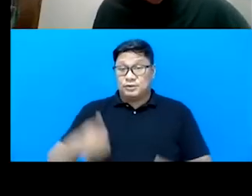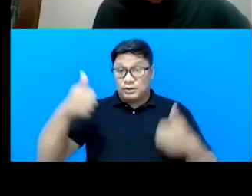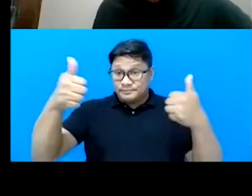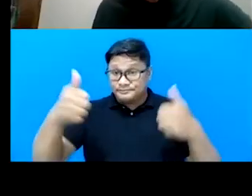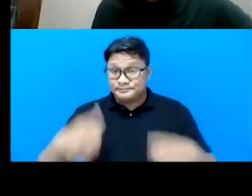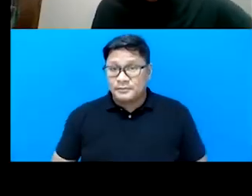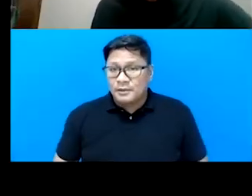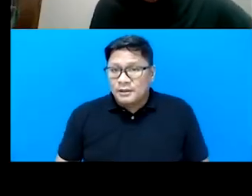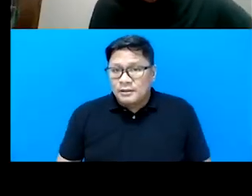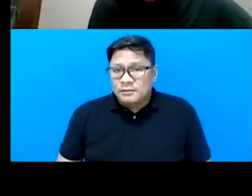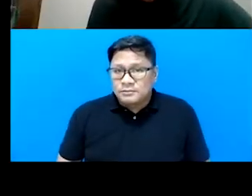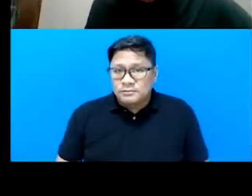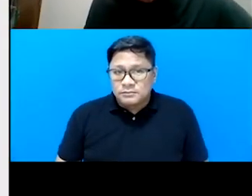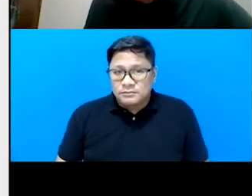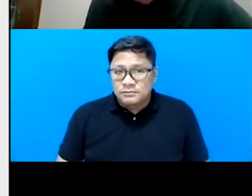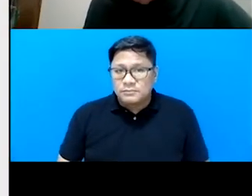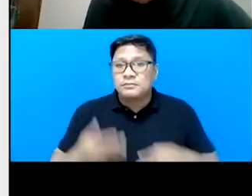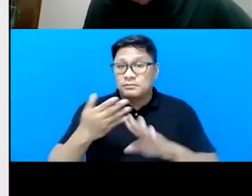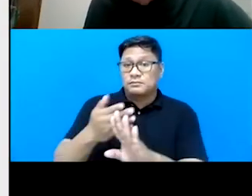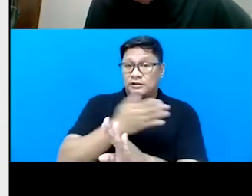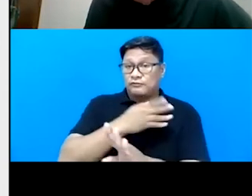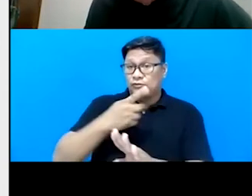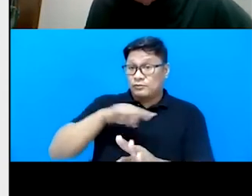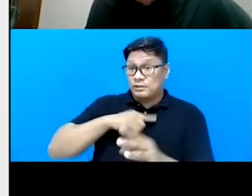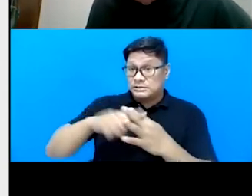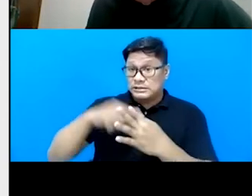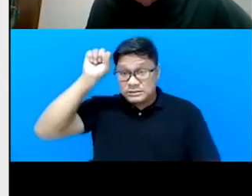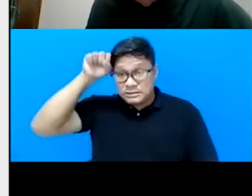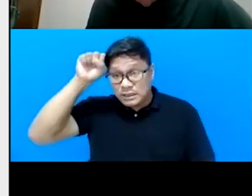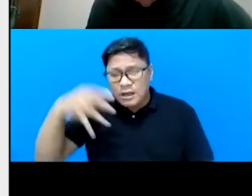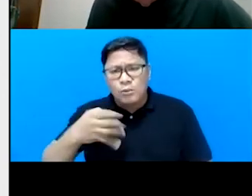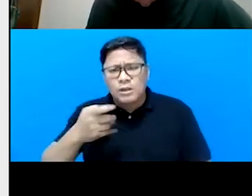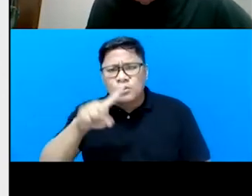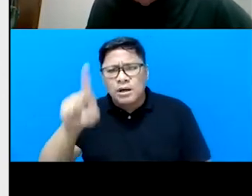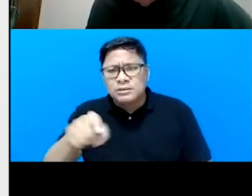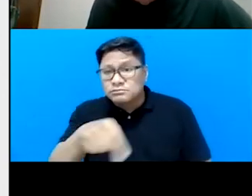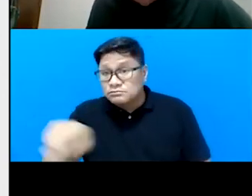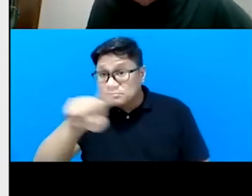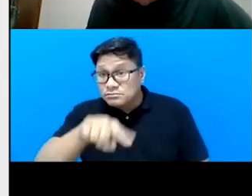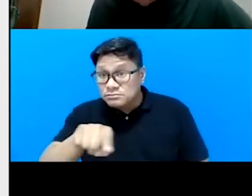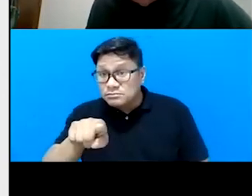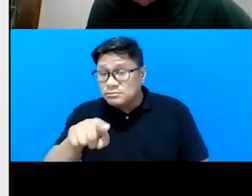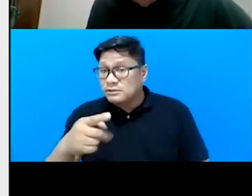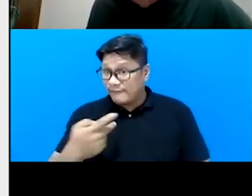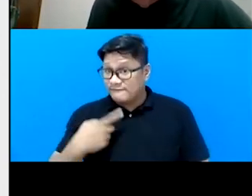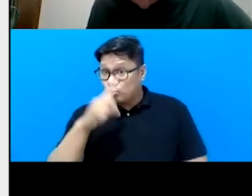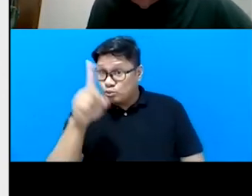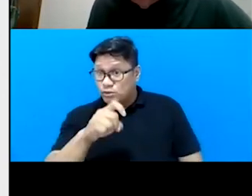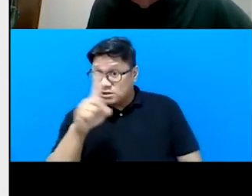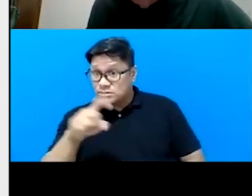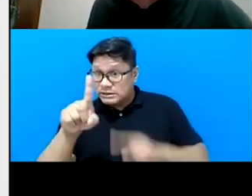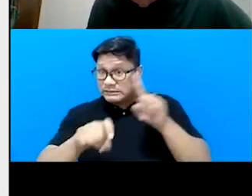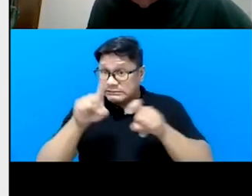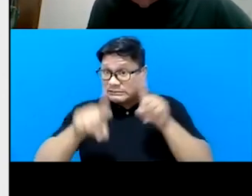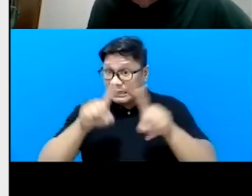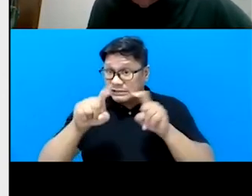So, but before we start, Shaka, I just want to ask if anybody has any questions about the test